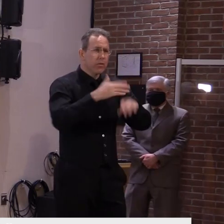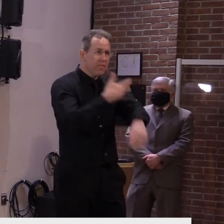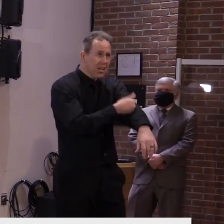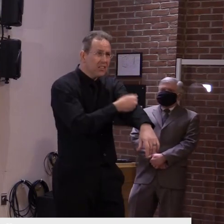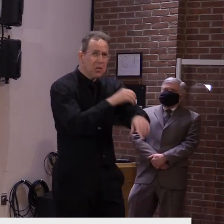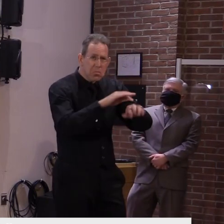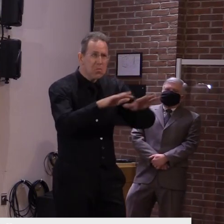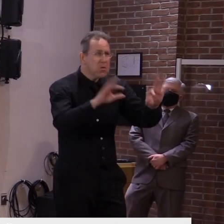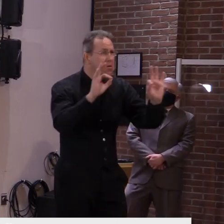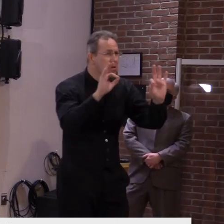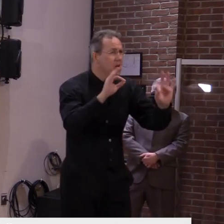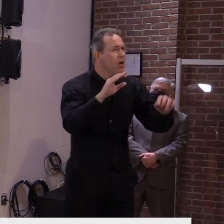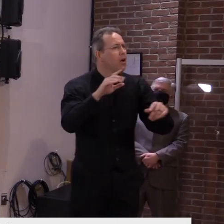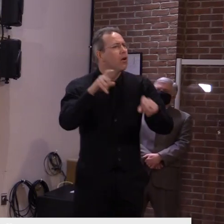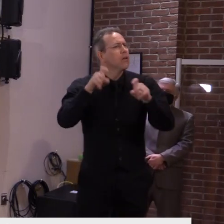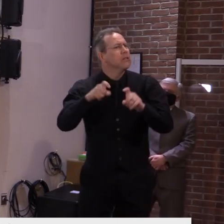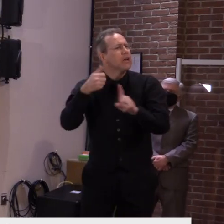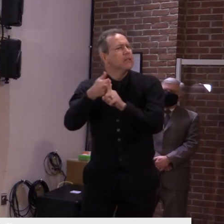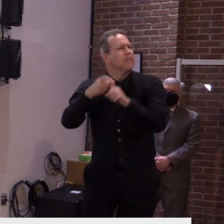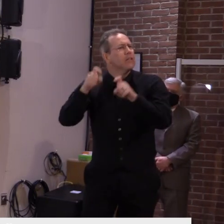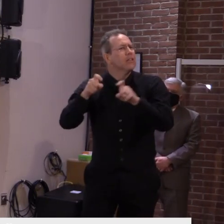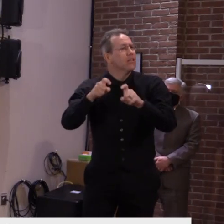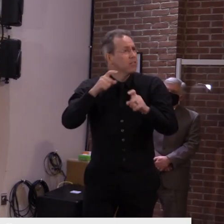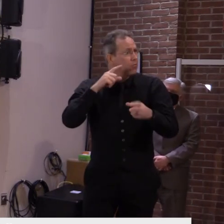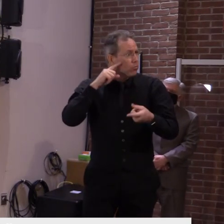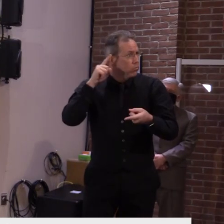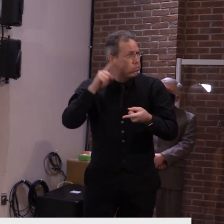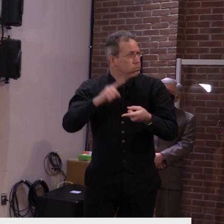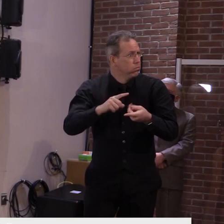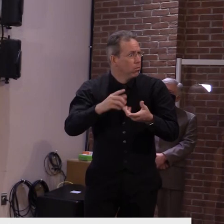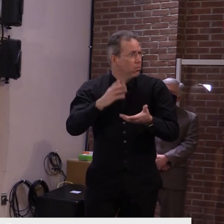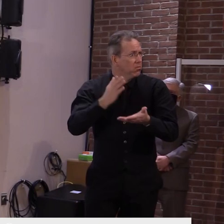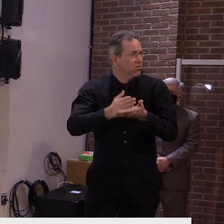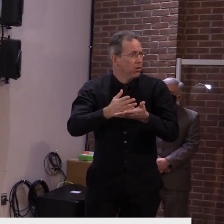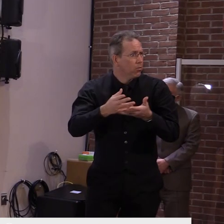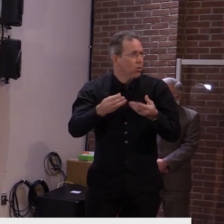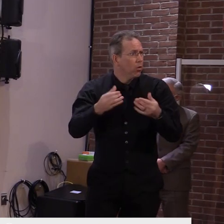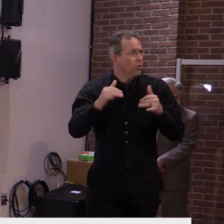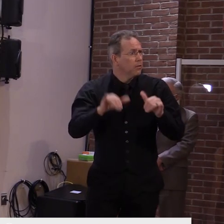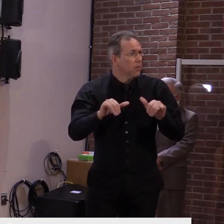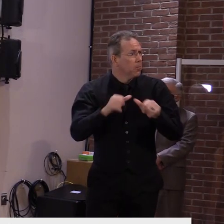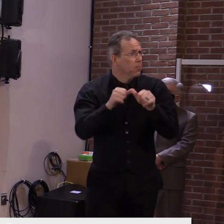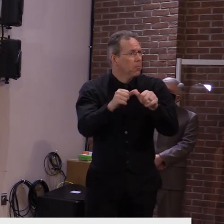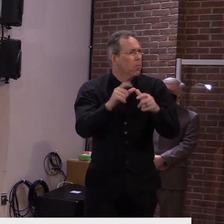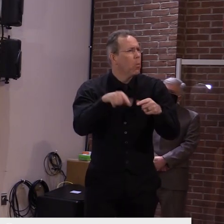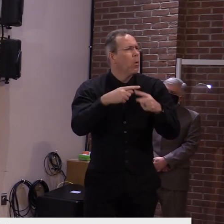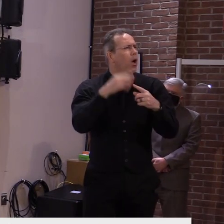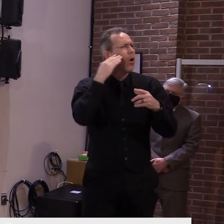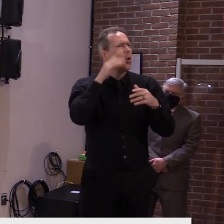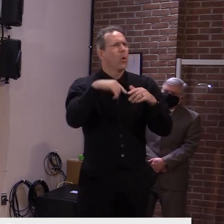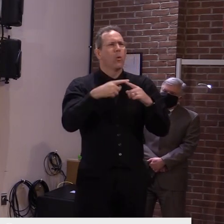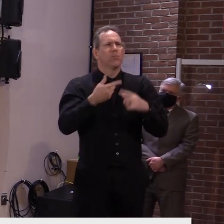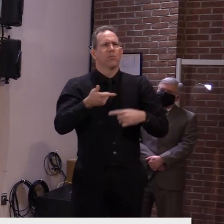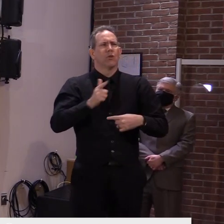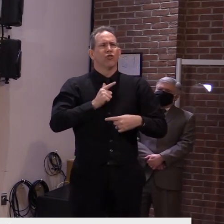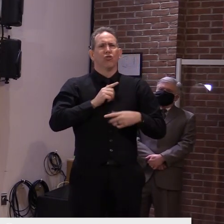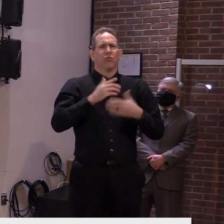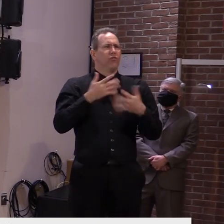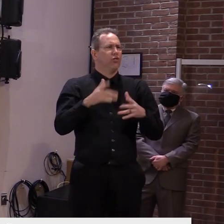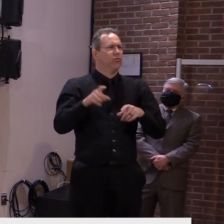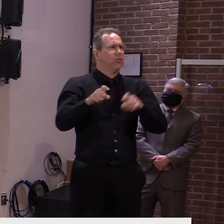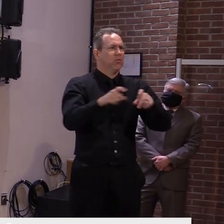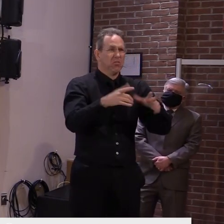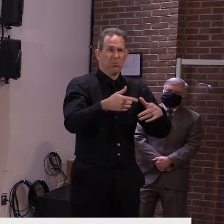wants a test. We'll still have our contact tracing as well, because there would be a certain number of the population that are